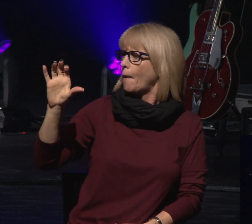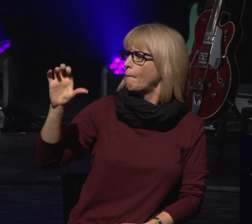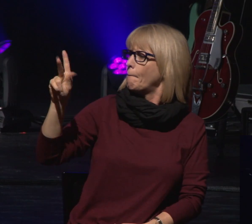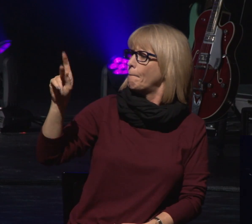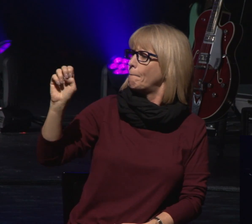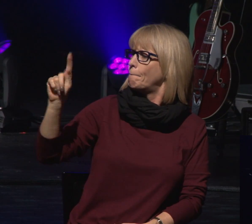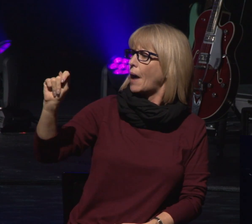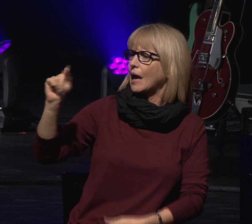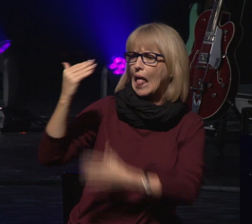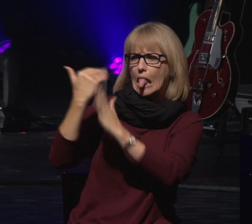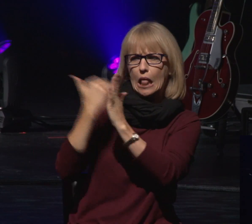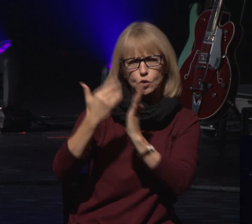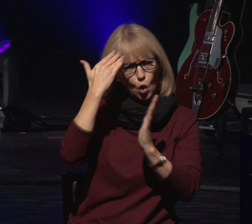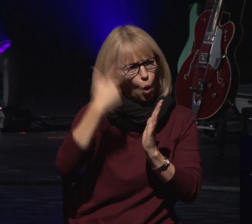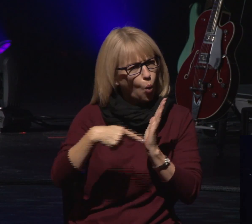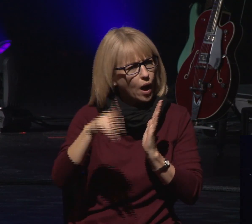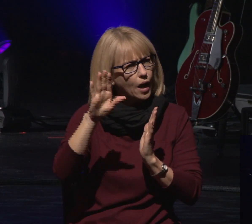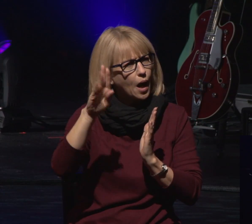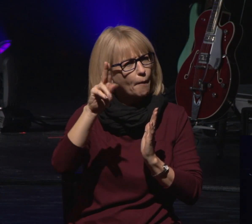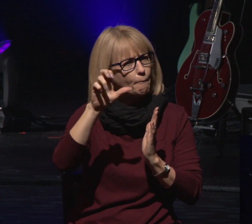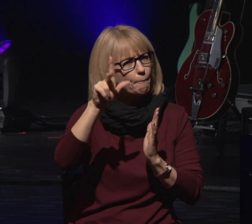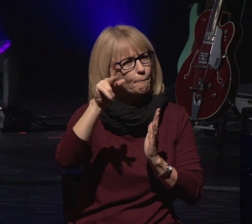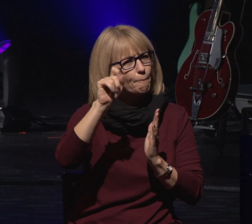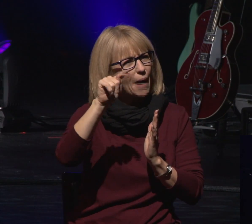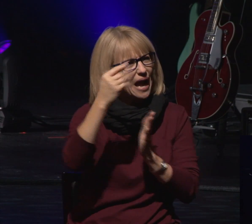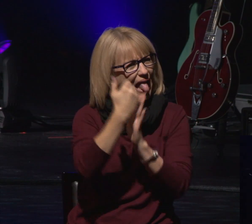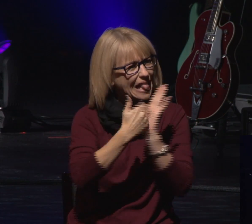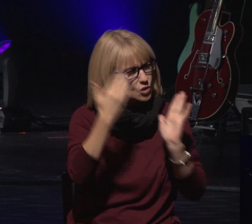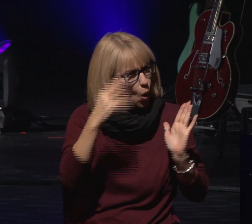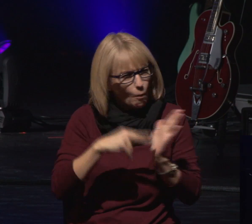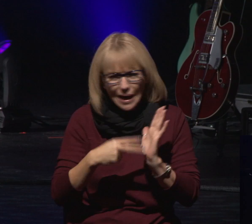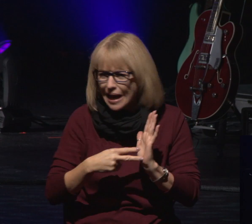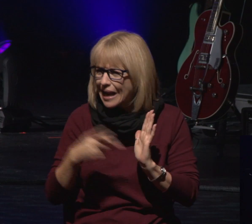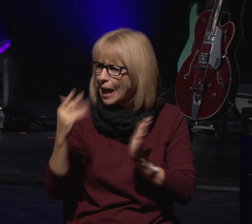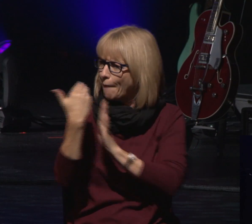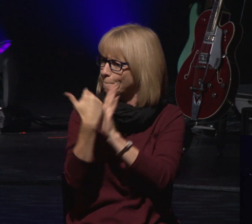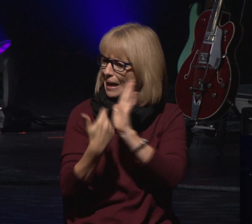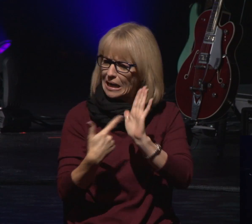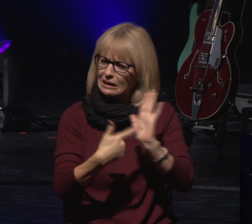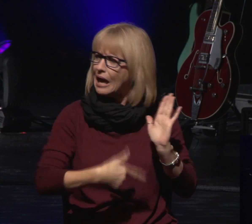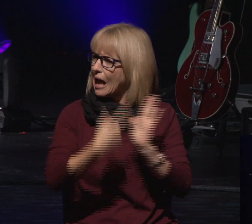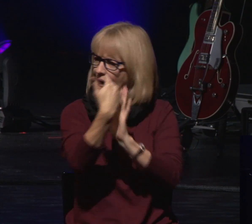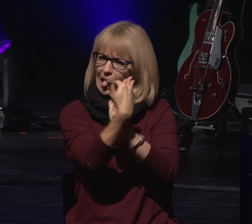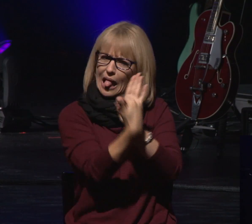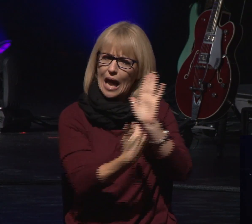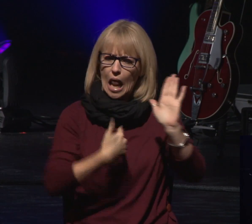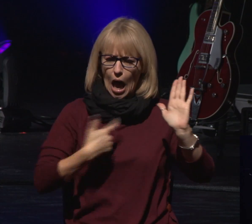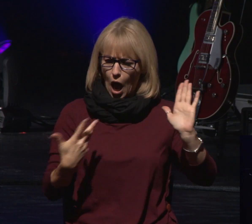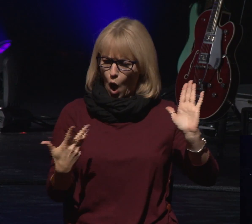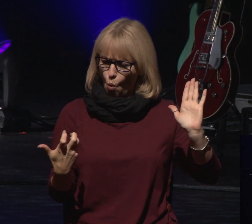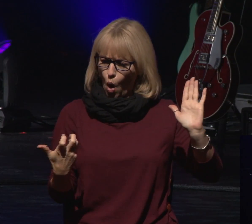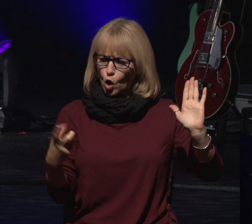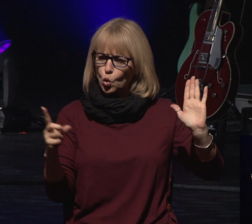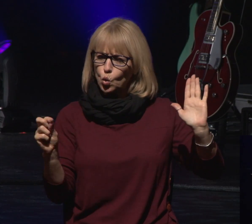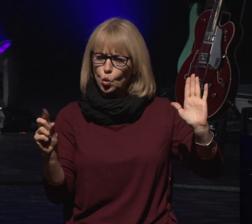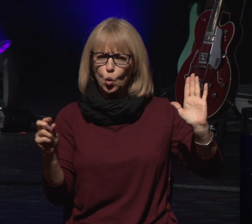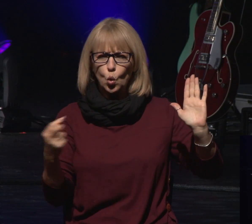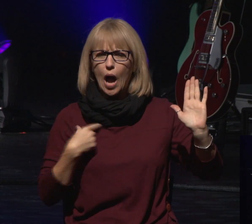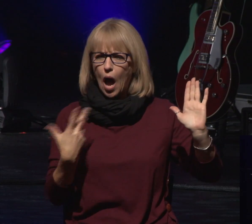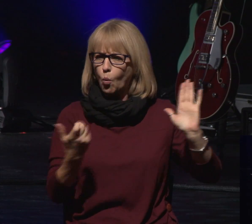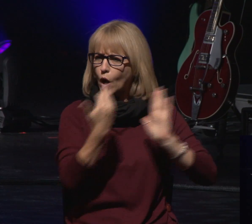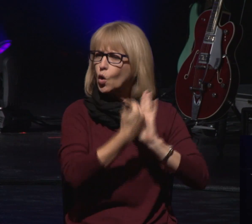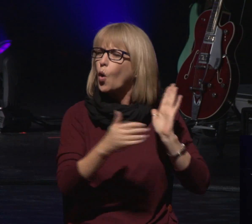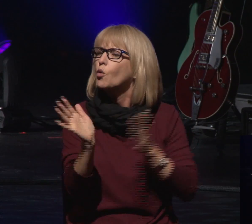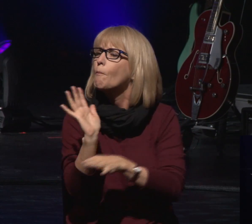bucket list? Okay, so about a third of you do, a bucket list of things. These are things that I want to do. There was a movie that came out several years